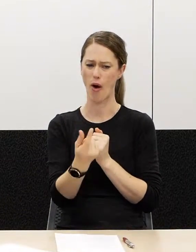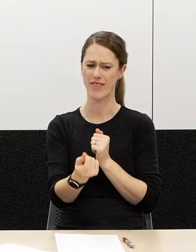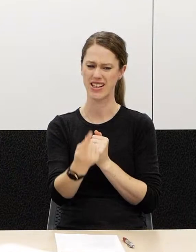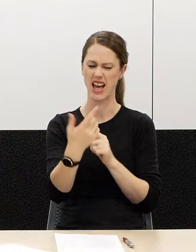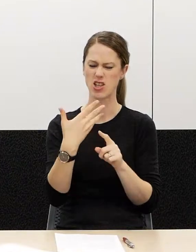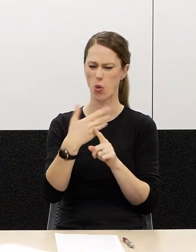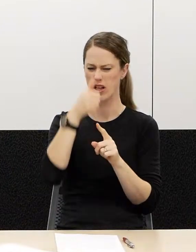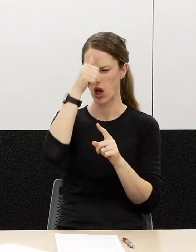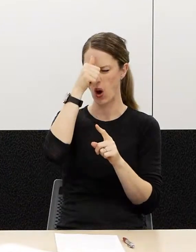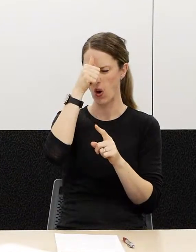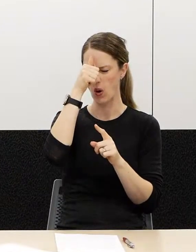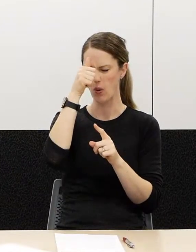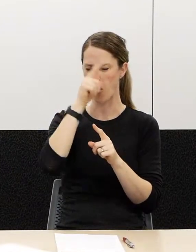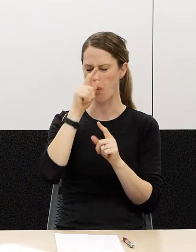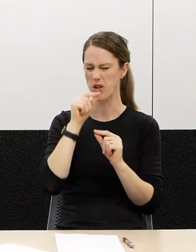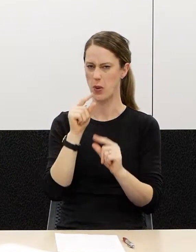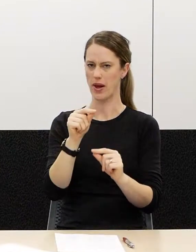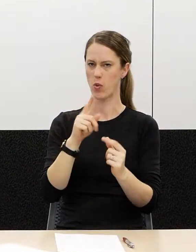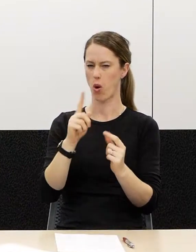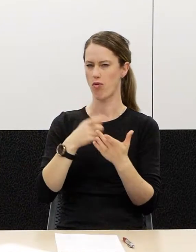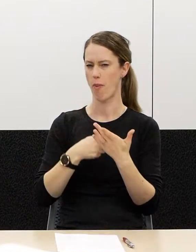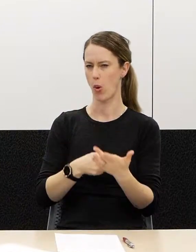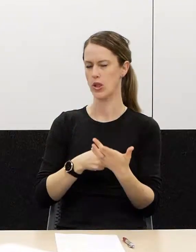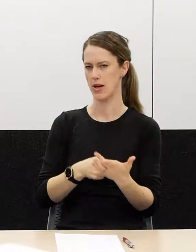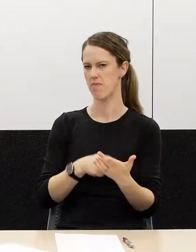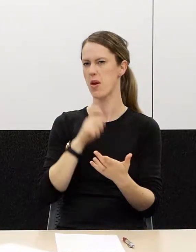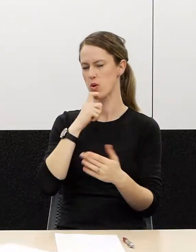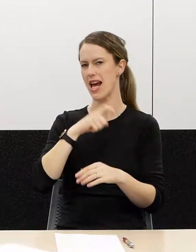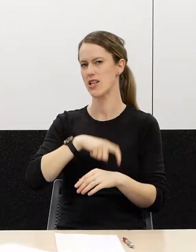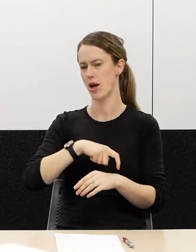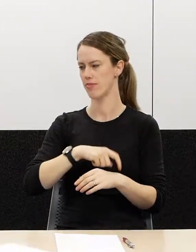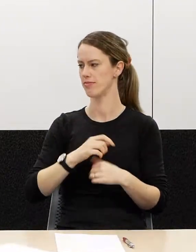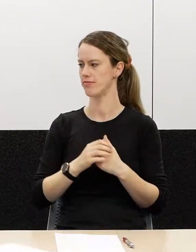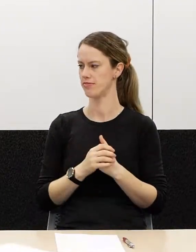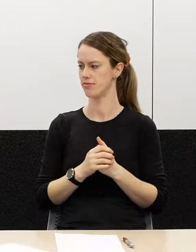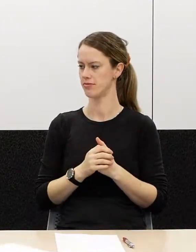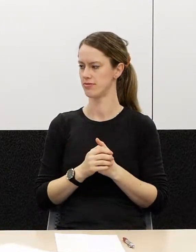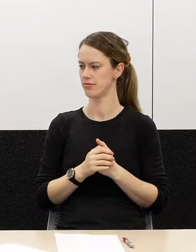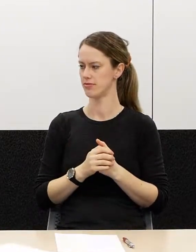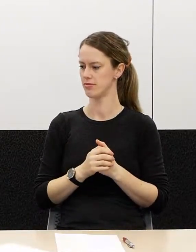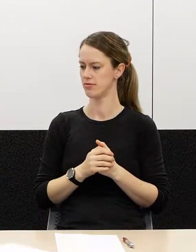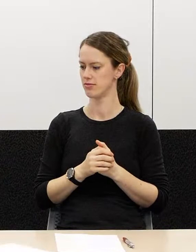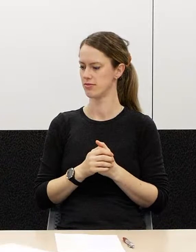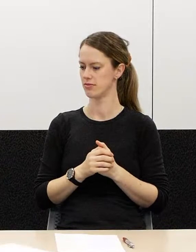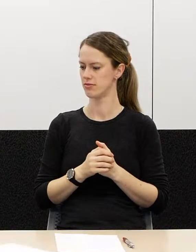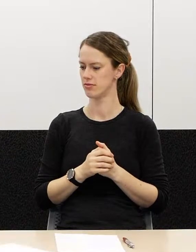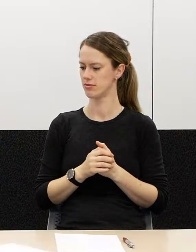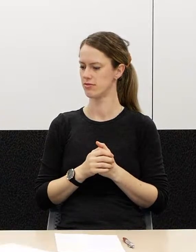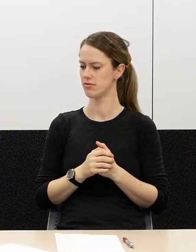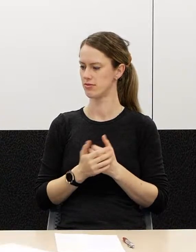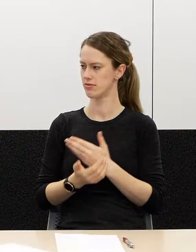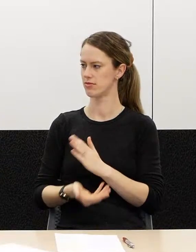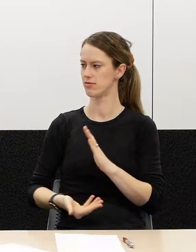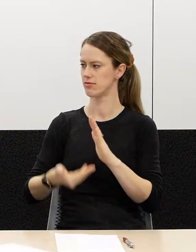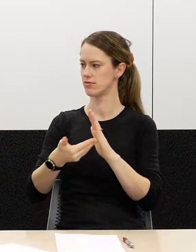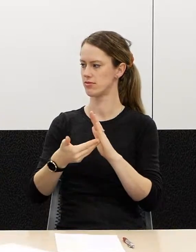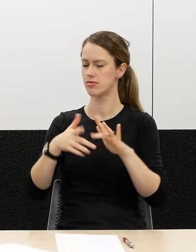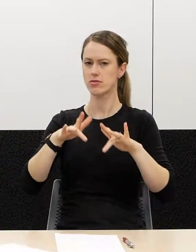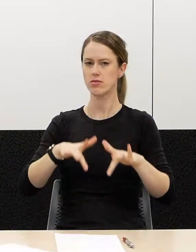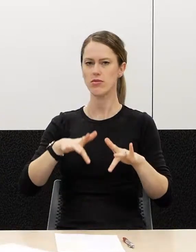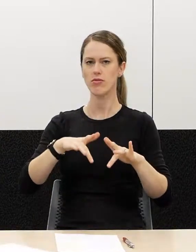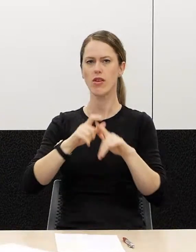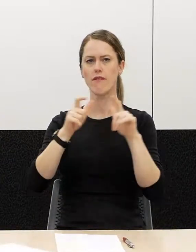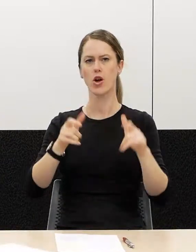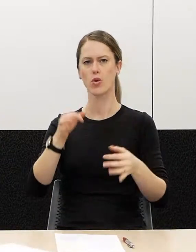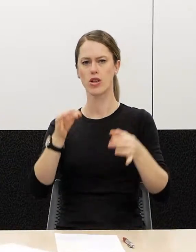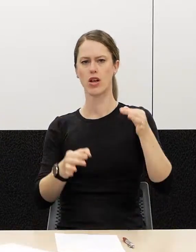we know what it is that we're actually going to report. So that will take some time. So, and I might add to that we have yet to make a final